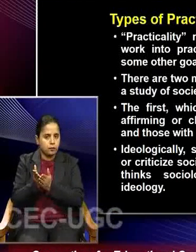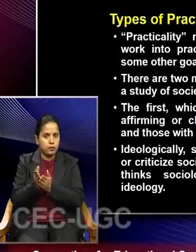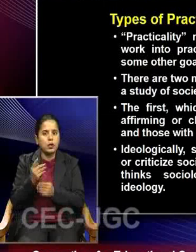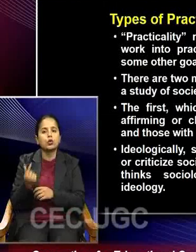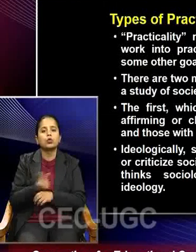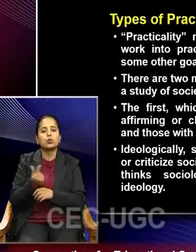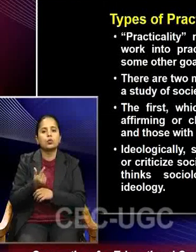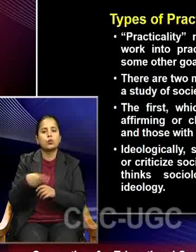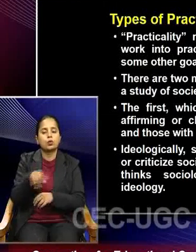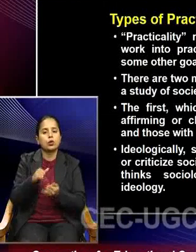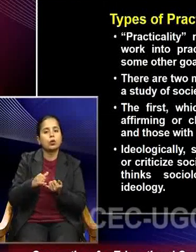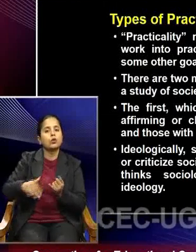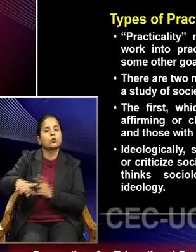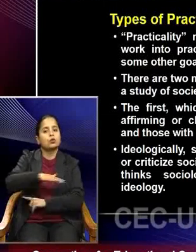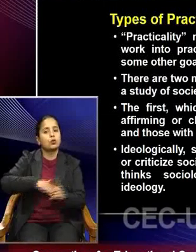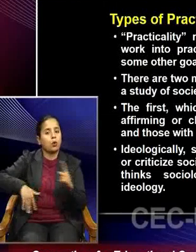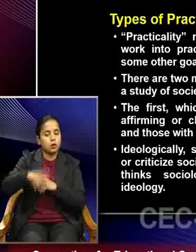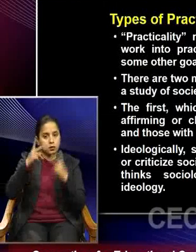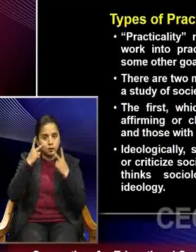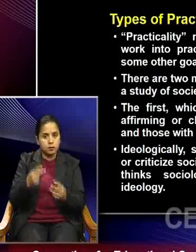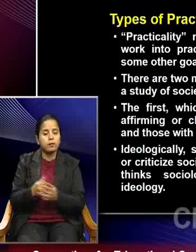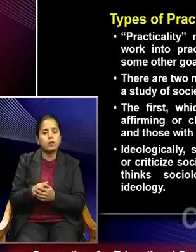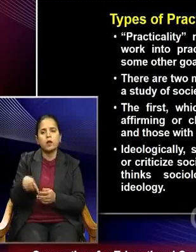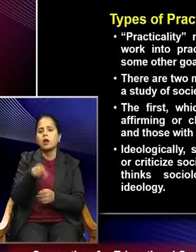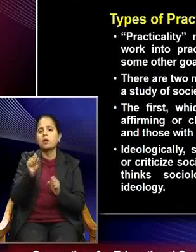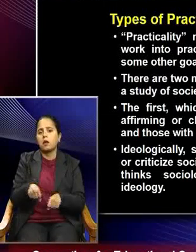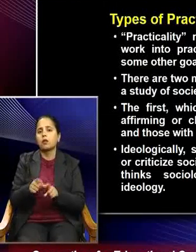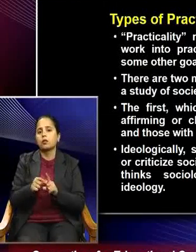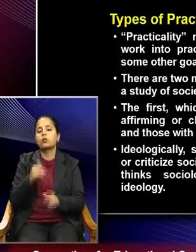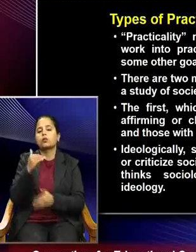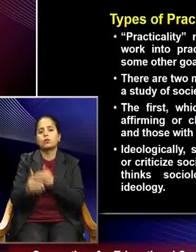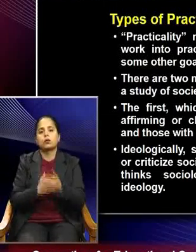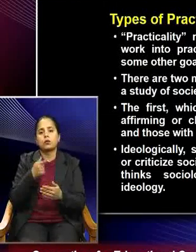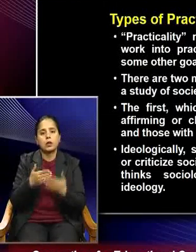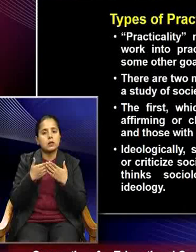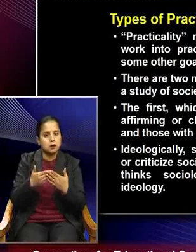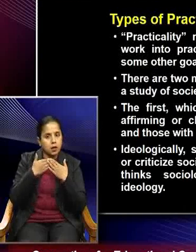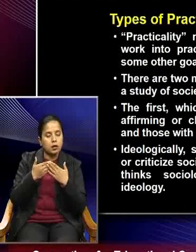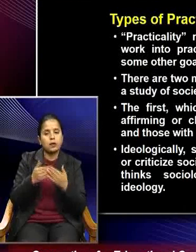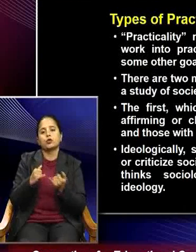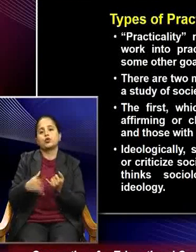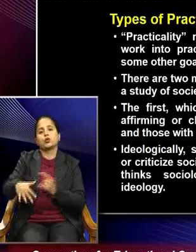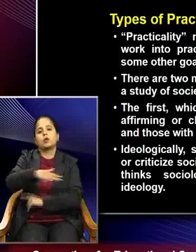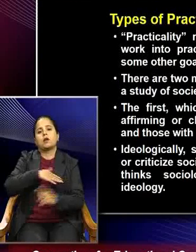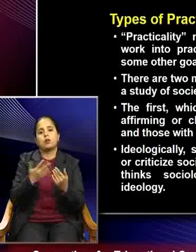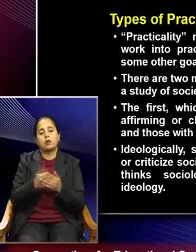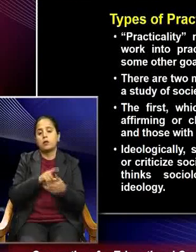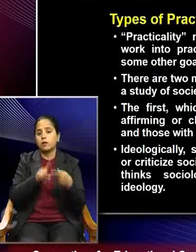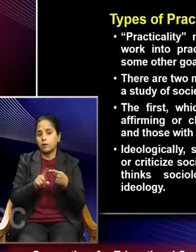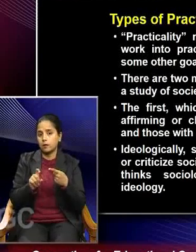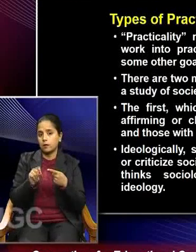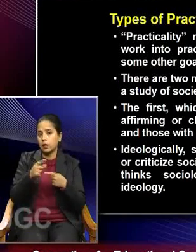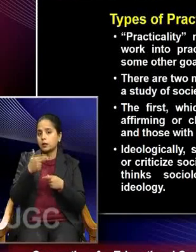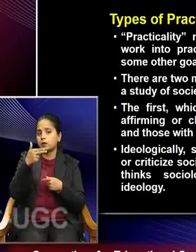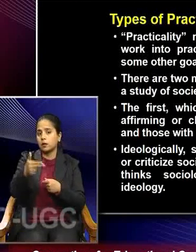use that a sociology can undertake in the study of society. The first he